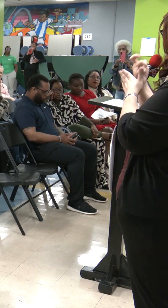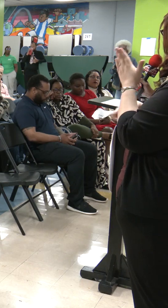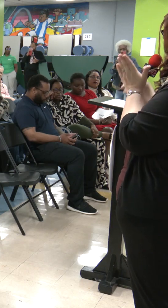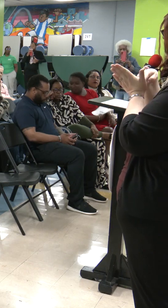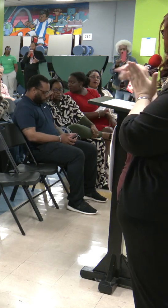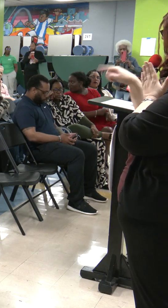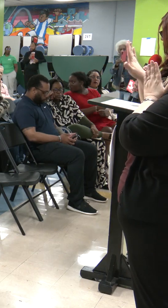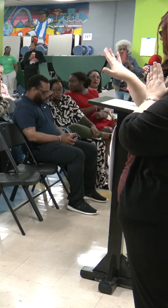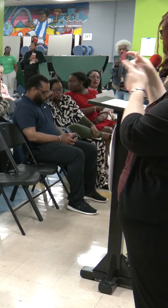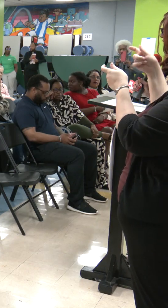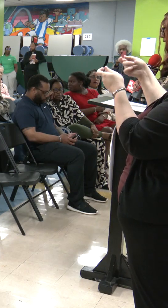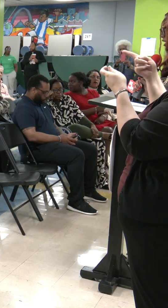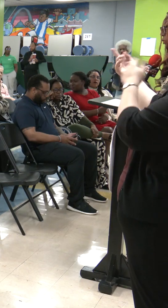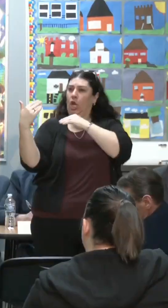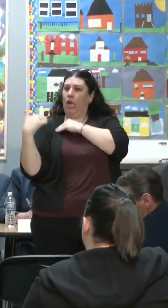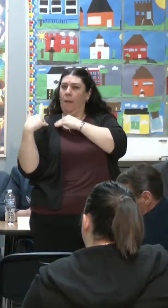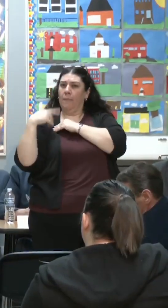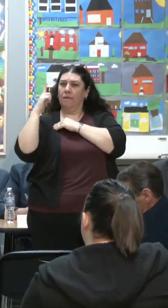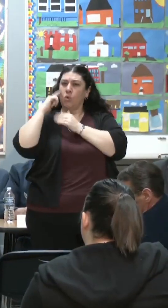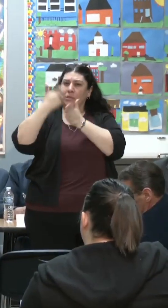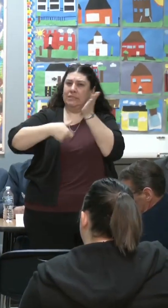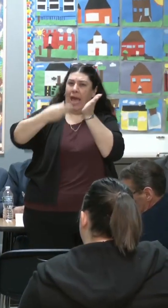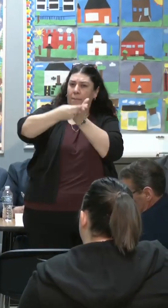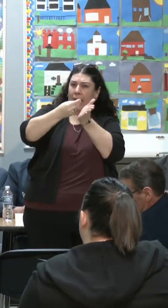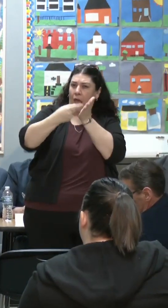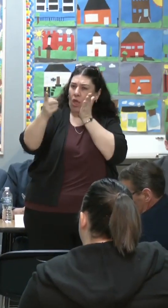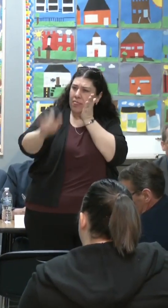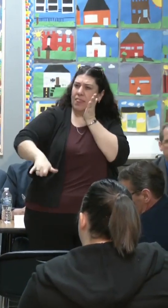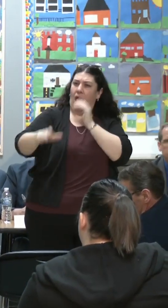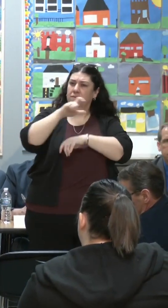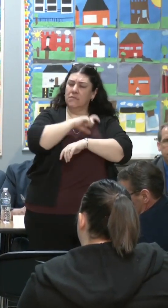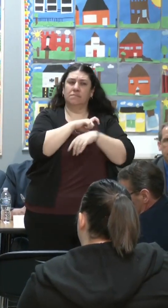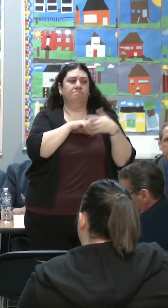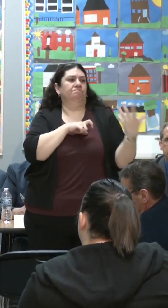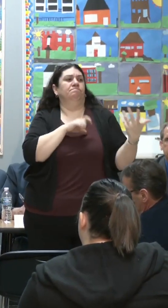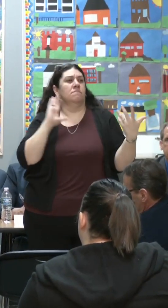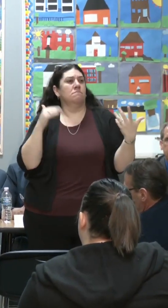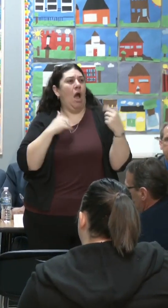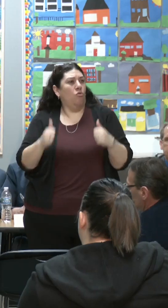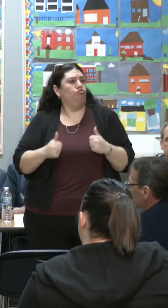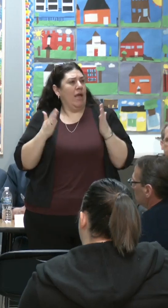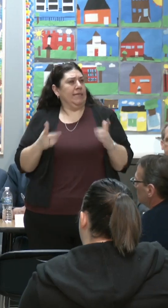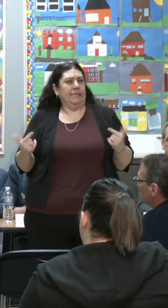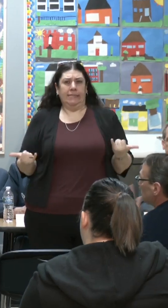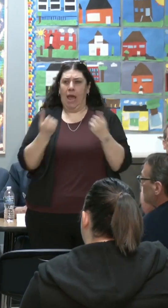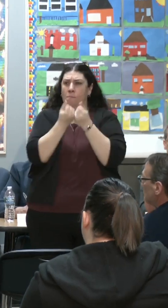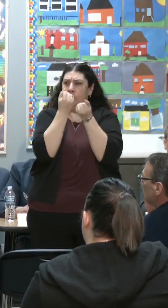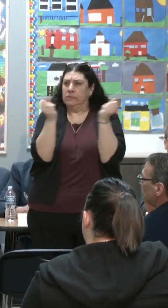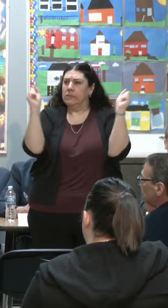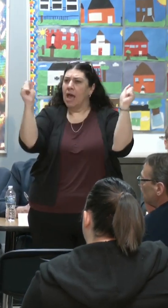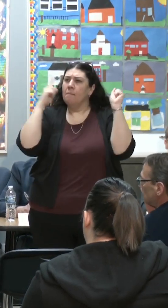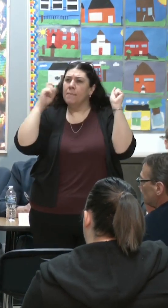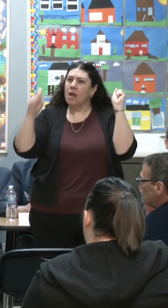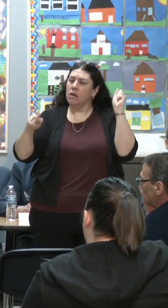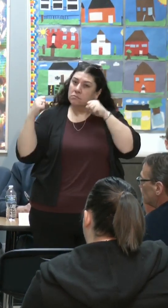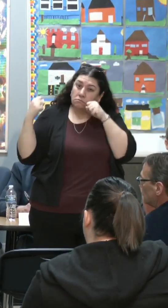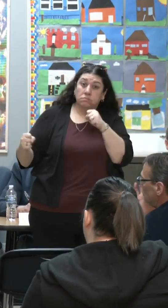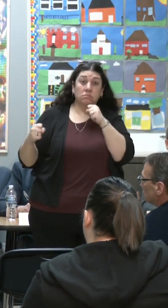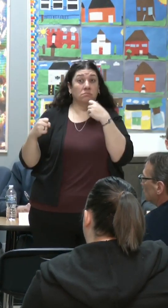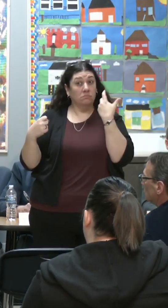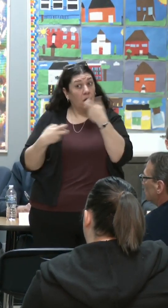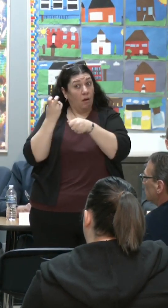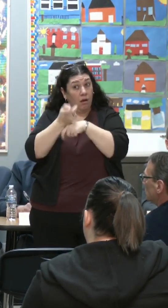and accountability over taxpayer-funded policing. And our residents are safer today because of the bold decisions that